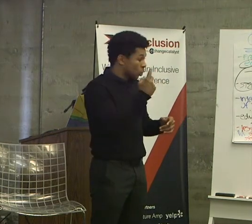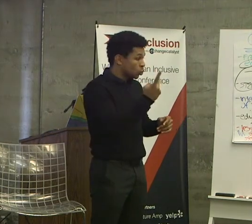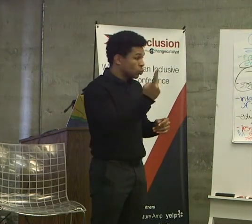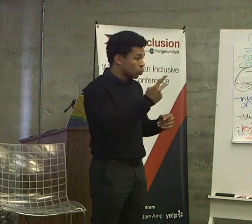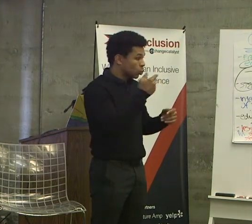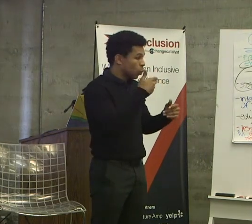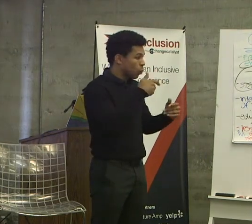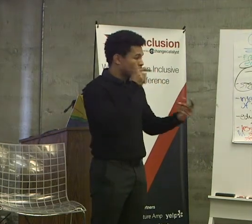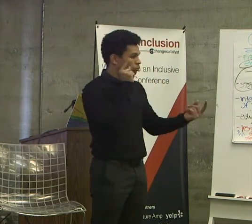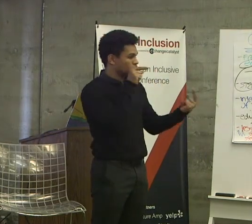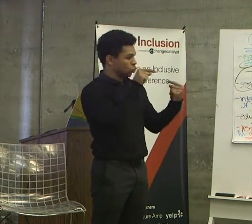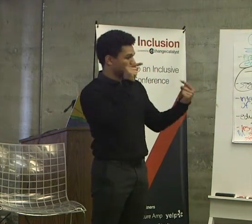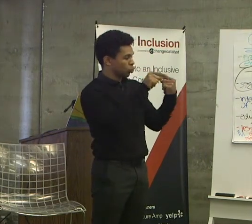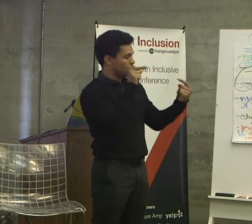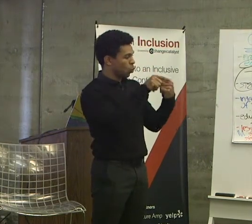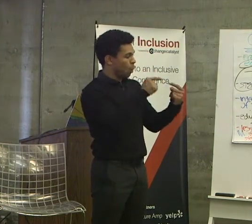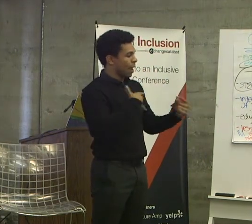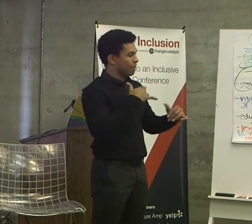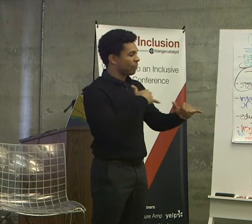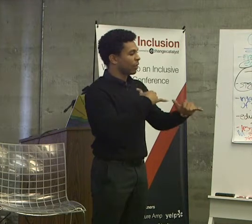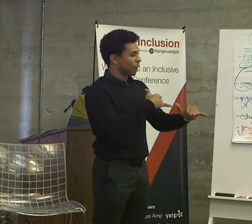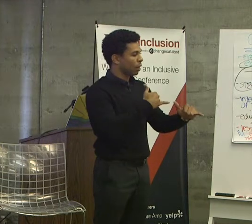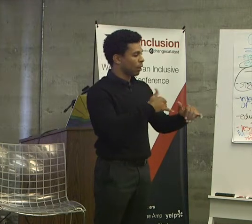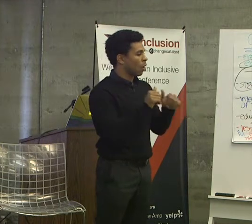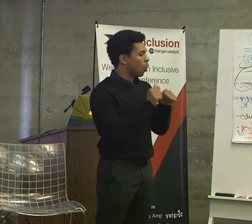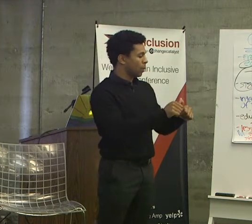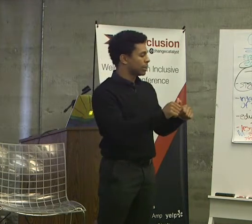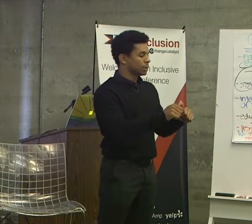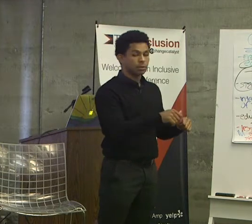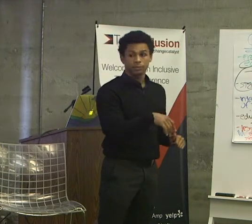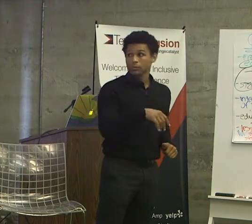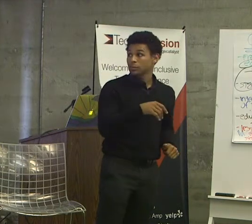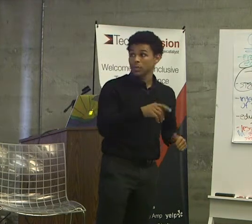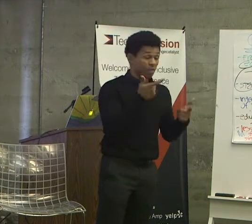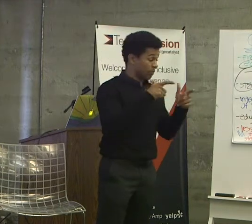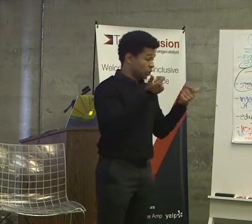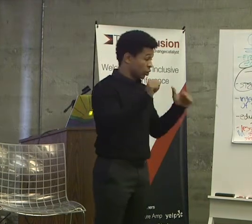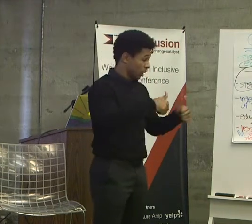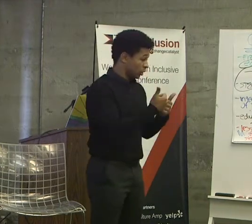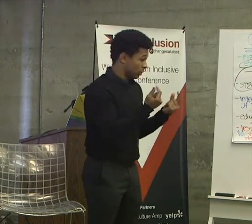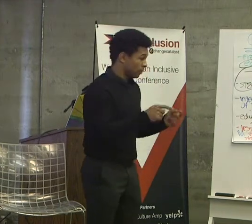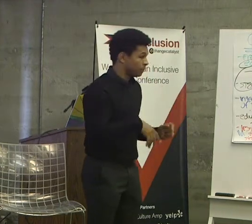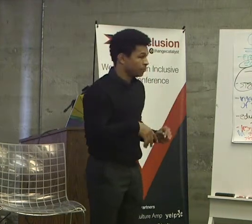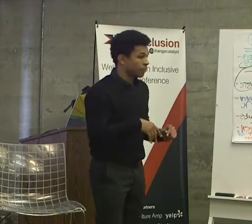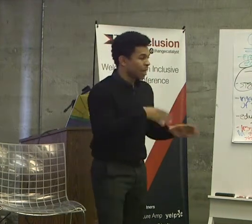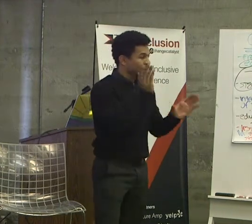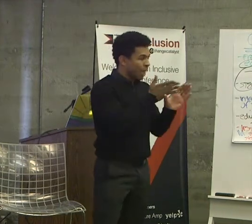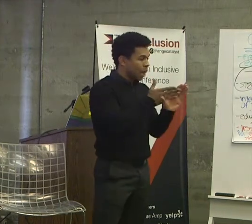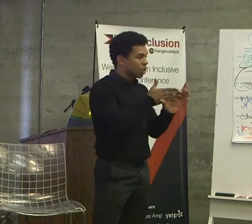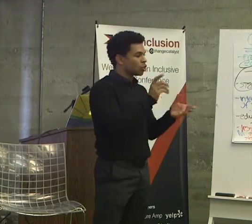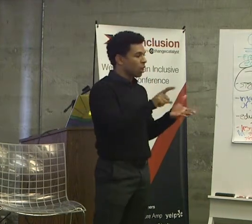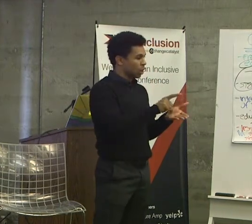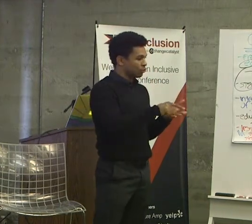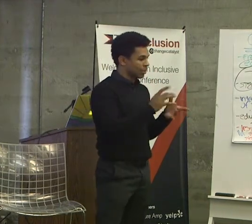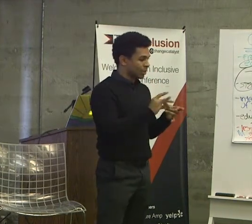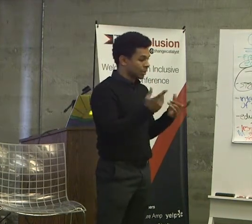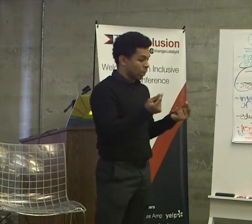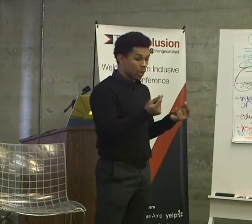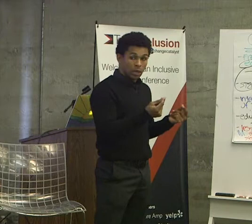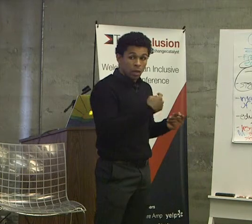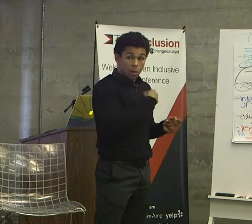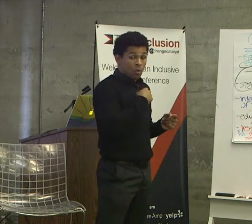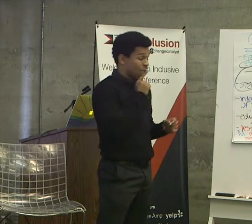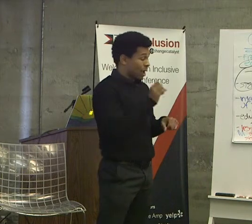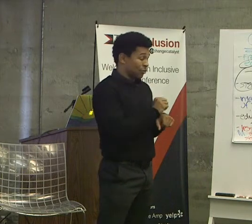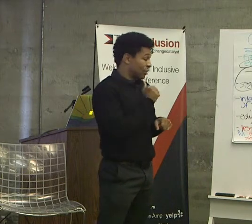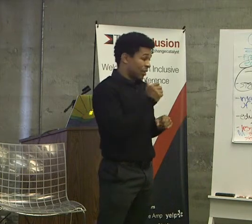time. What are our biggest challenges? The first, psychological literature tells us we're actually not very good